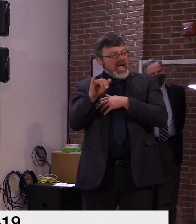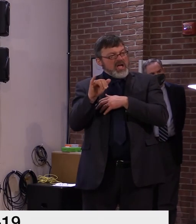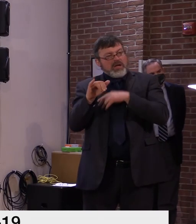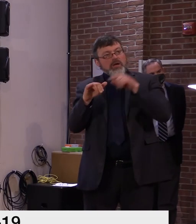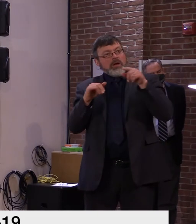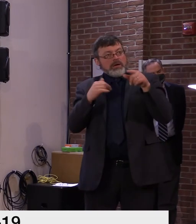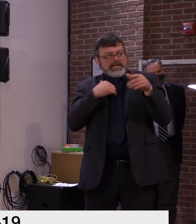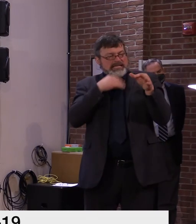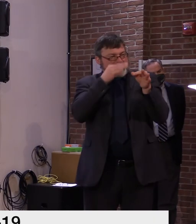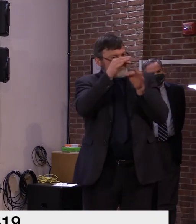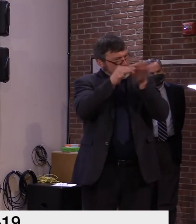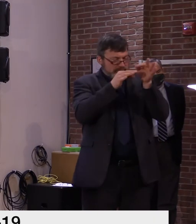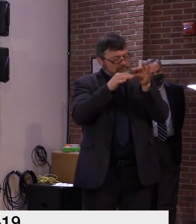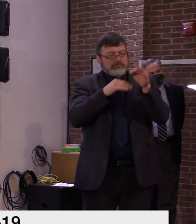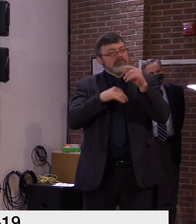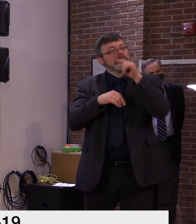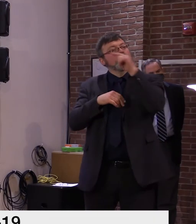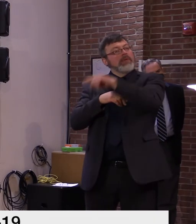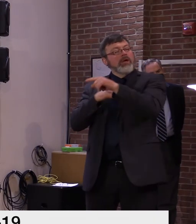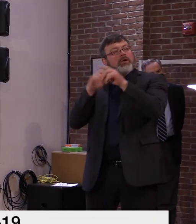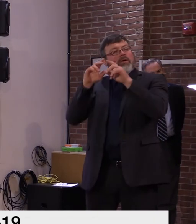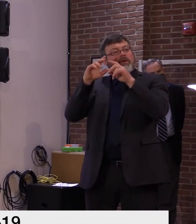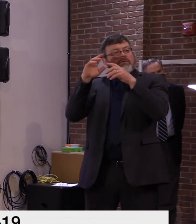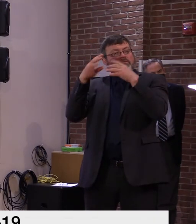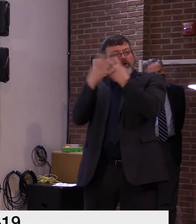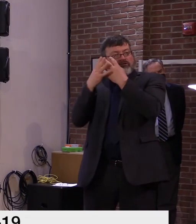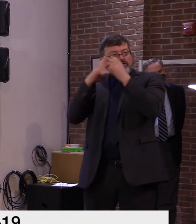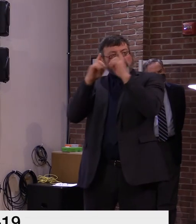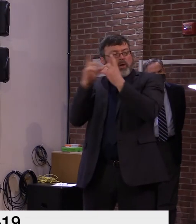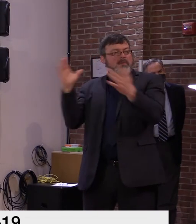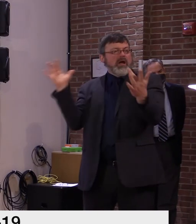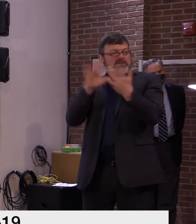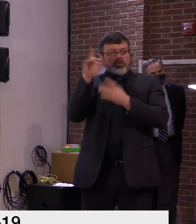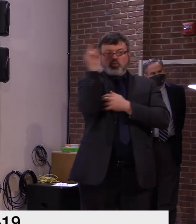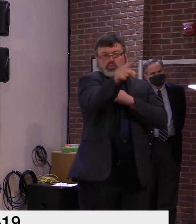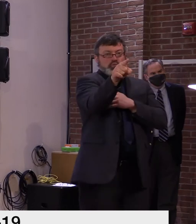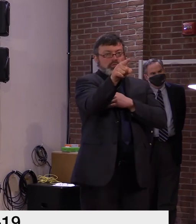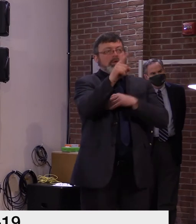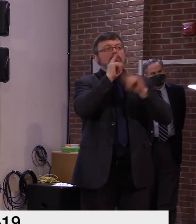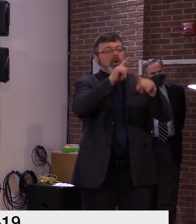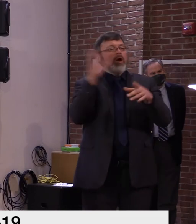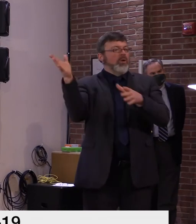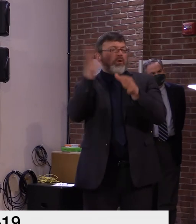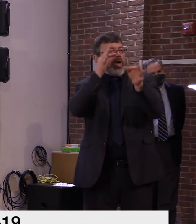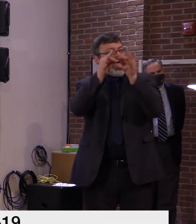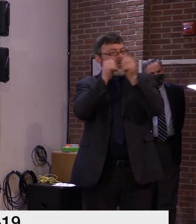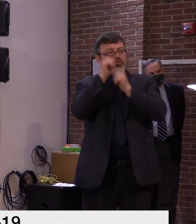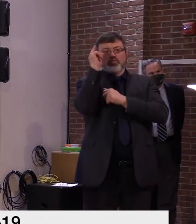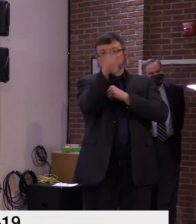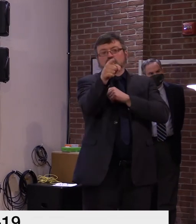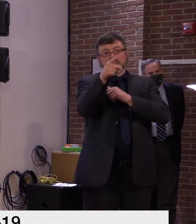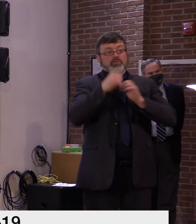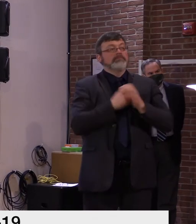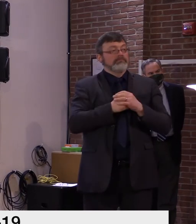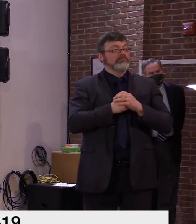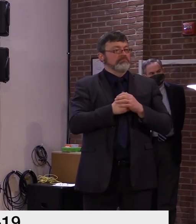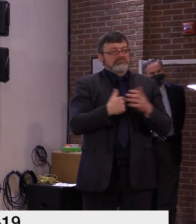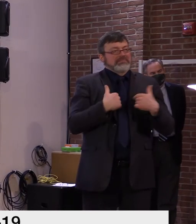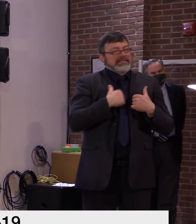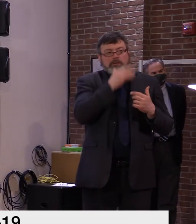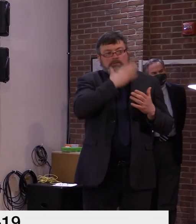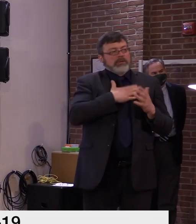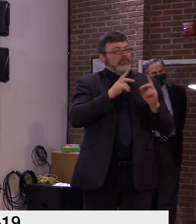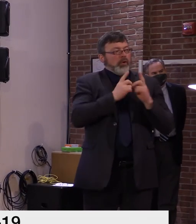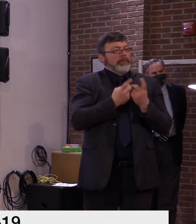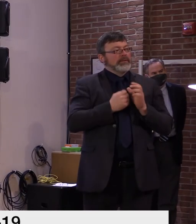you. And just a quick follow-up. How does something like this happen anyway if everybody there is supposed to be wearing masks and practicing